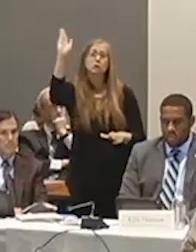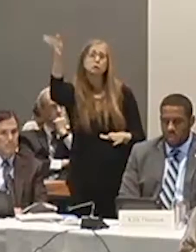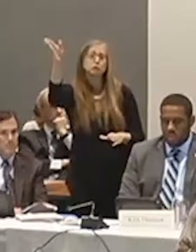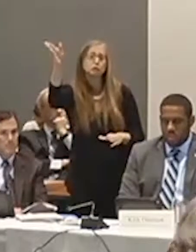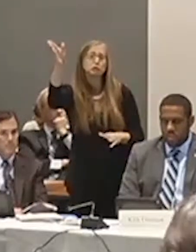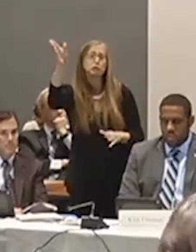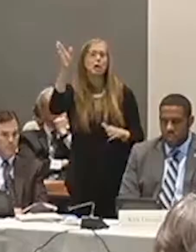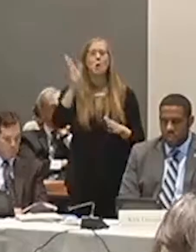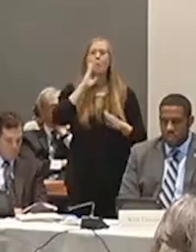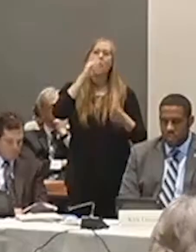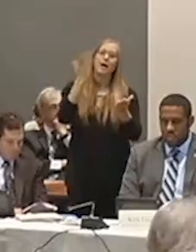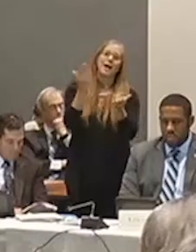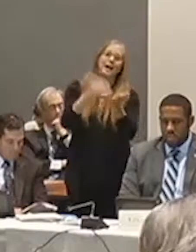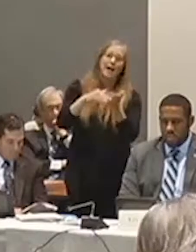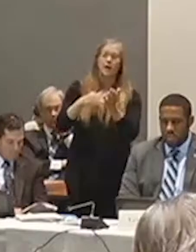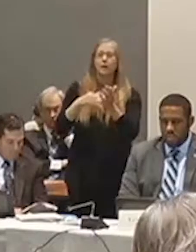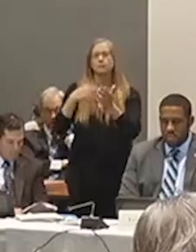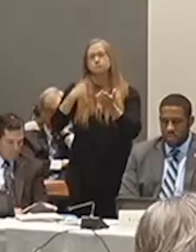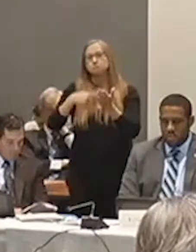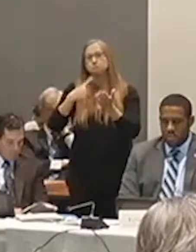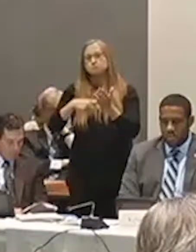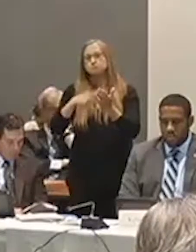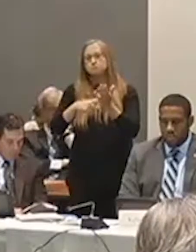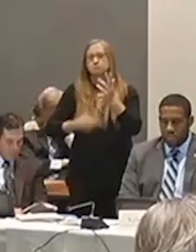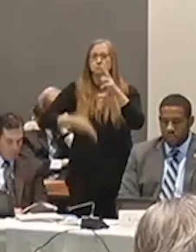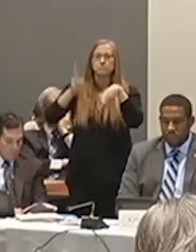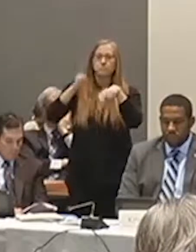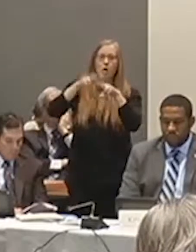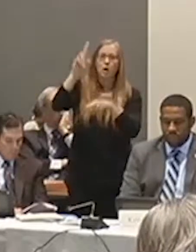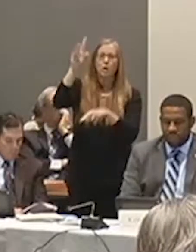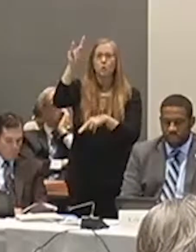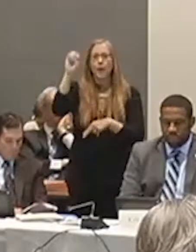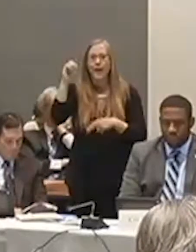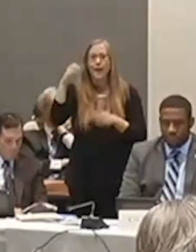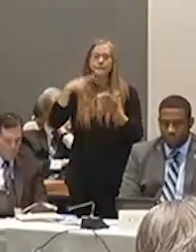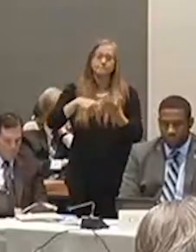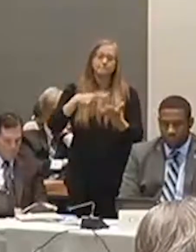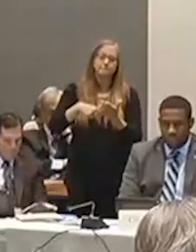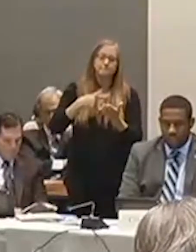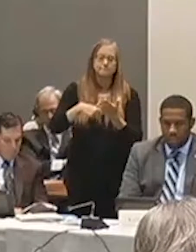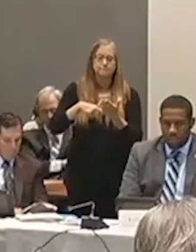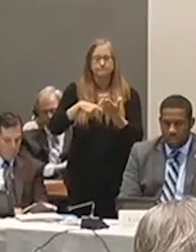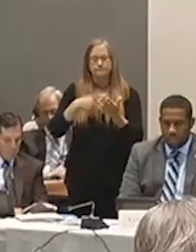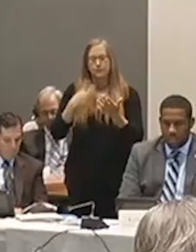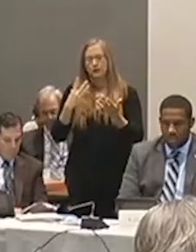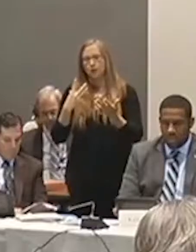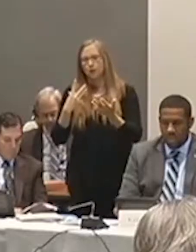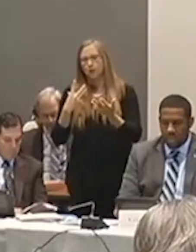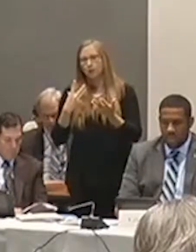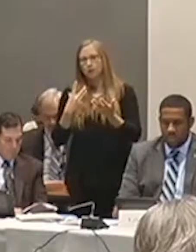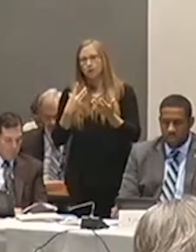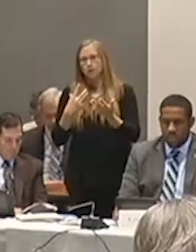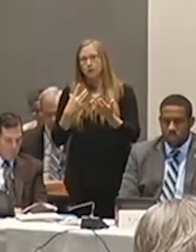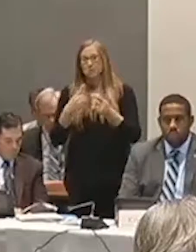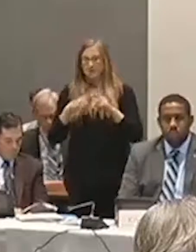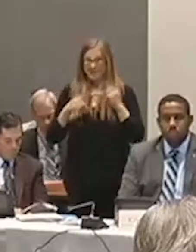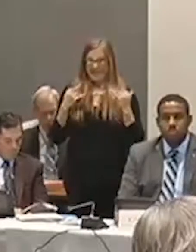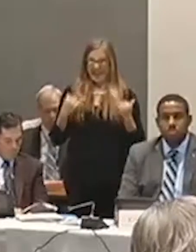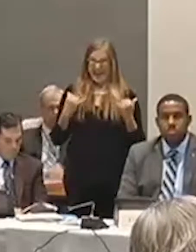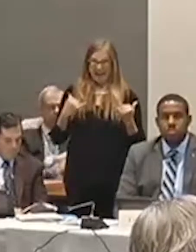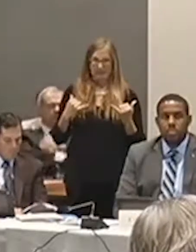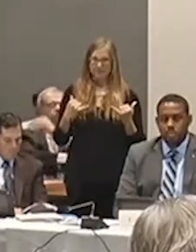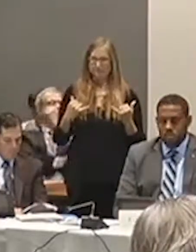will be revisited in terms of economic price signals and fiscal health issues and all of that, at the beginning, start